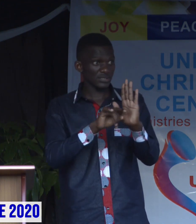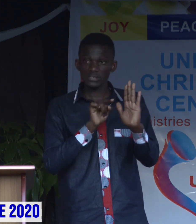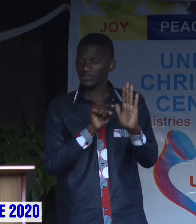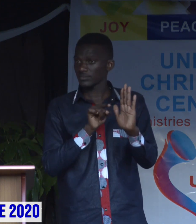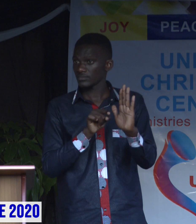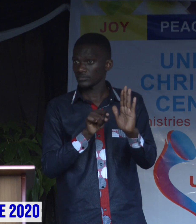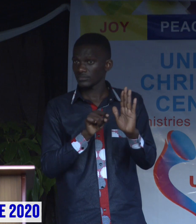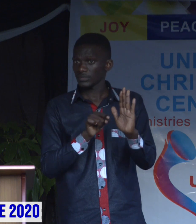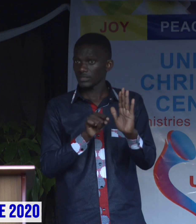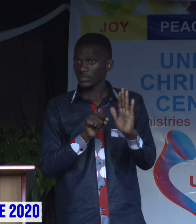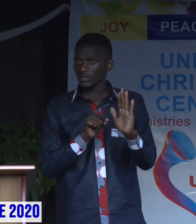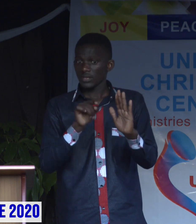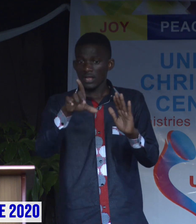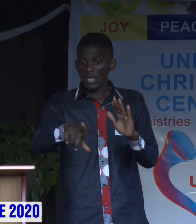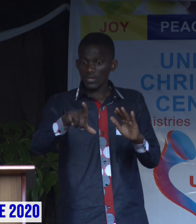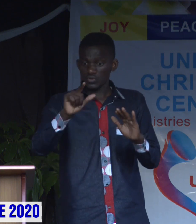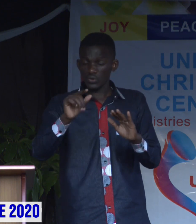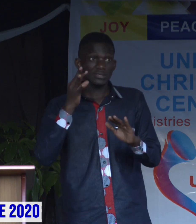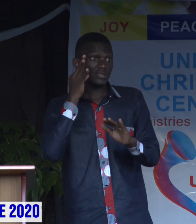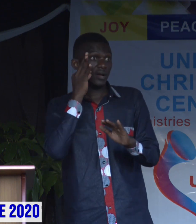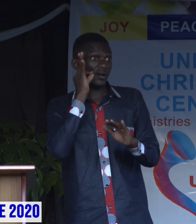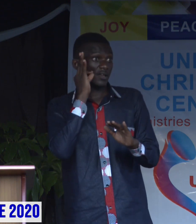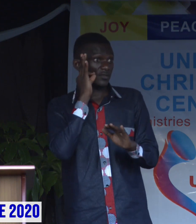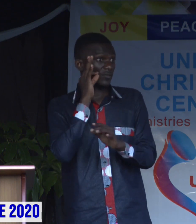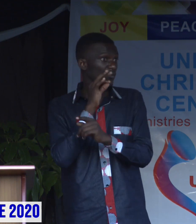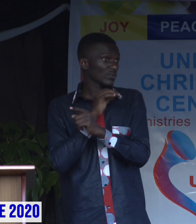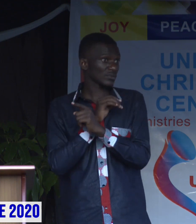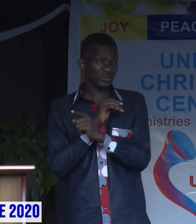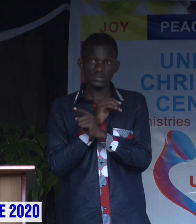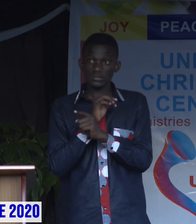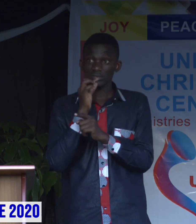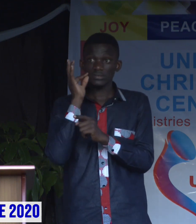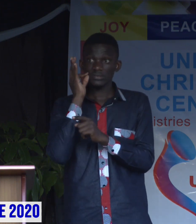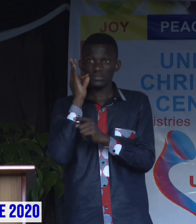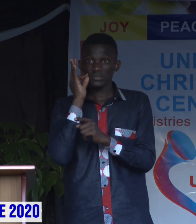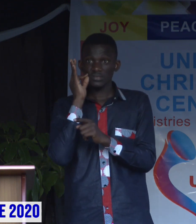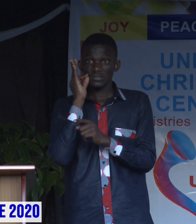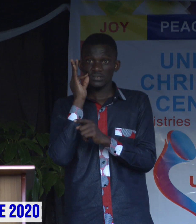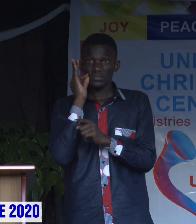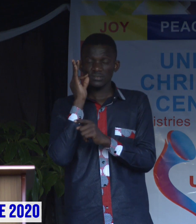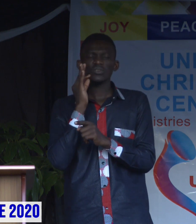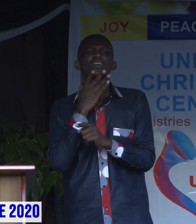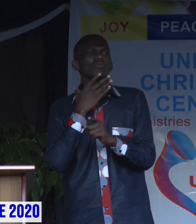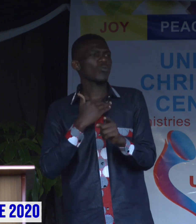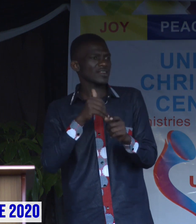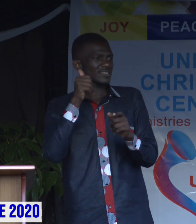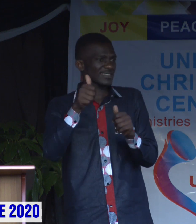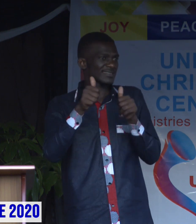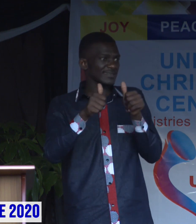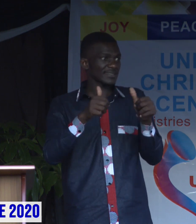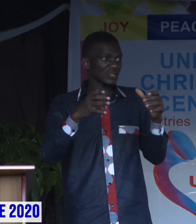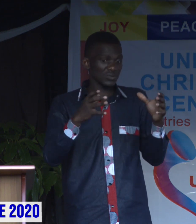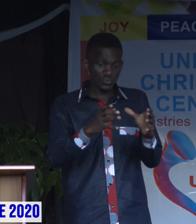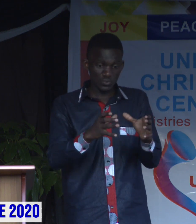family system. Bagena ne balonde ebibala bino. They picked on these fruits. ngabagala buli unit, when they